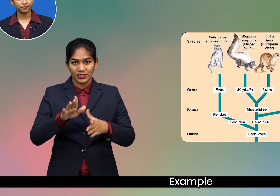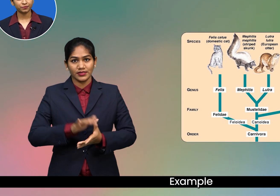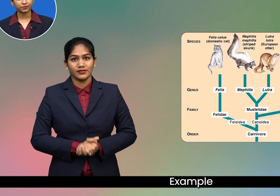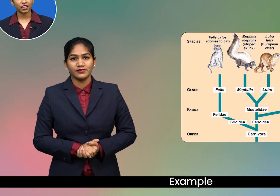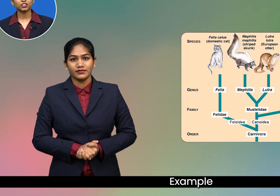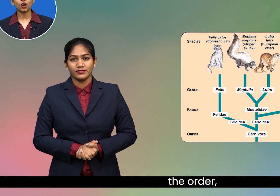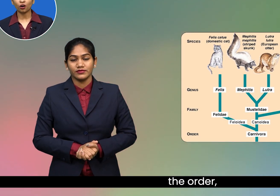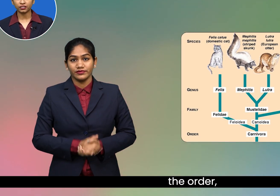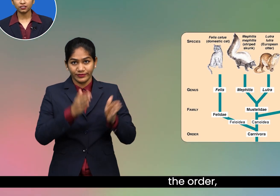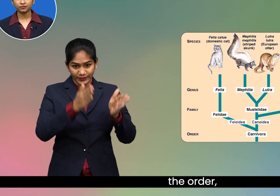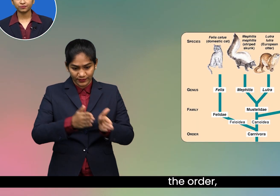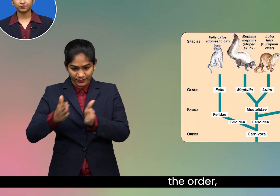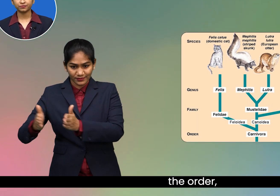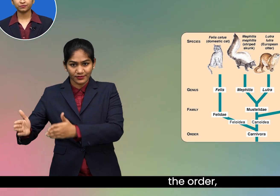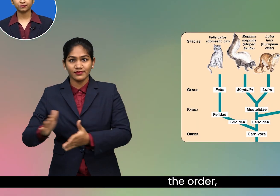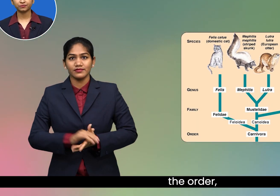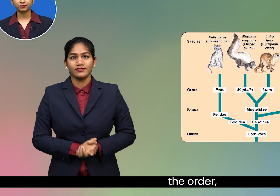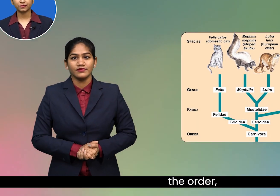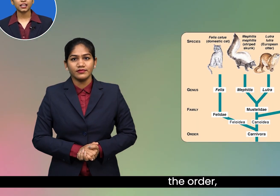Example, the order